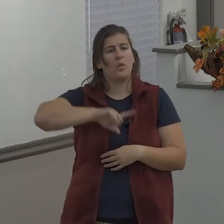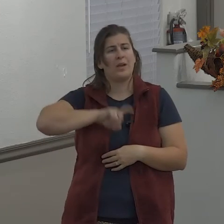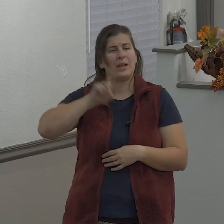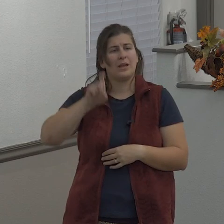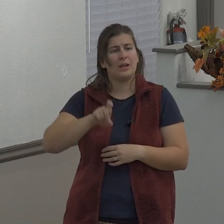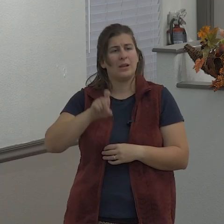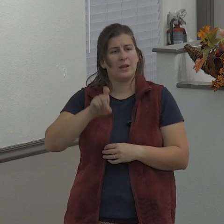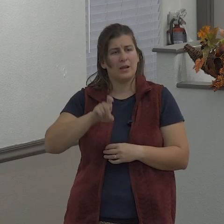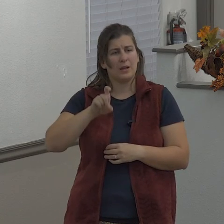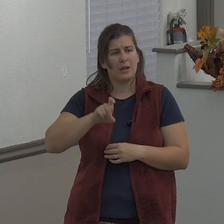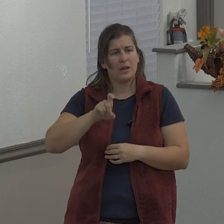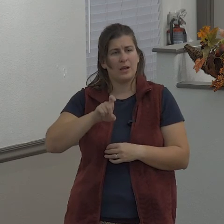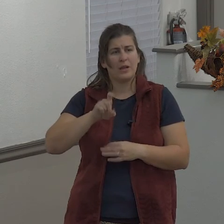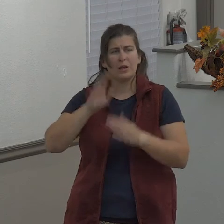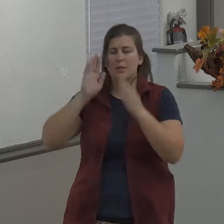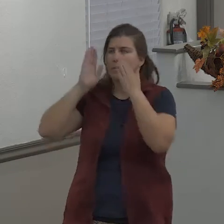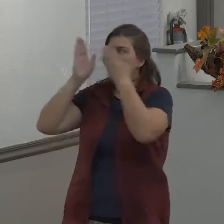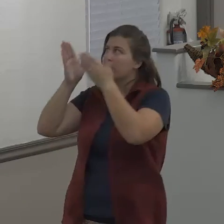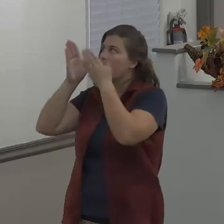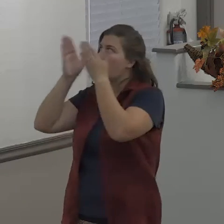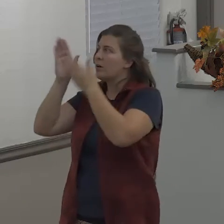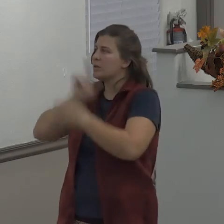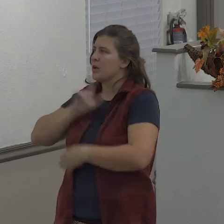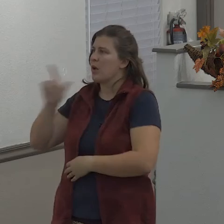We need to keep our eyes on the Lord.